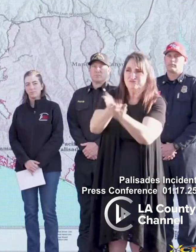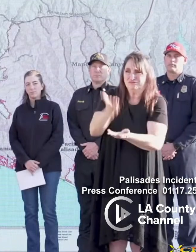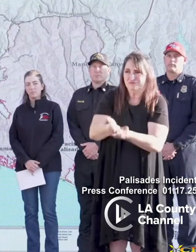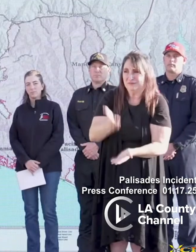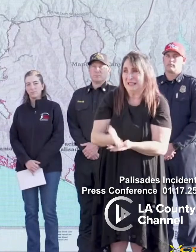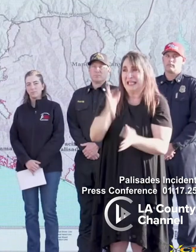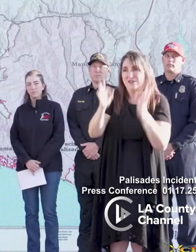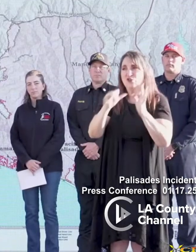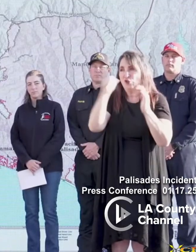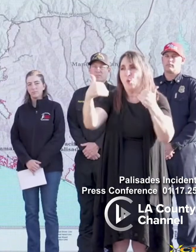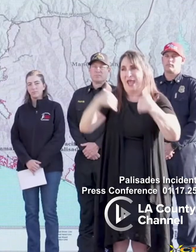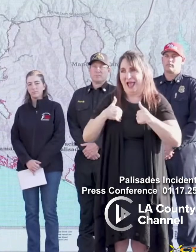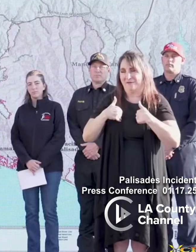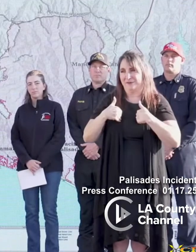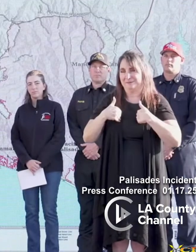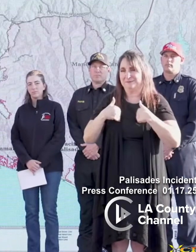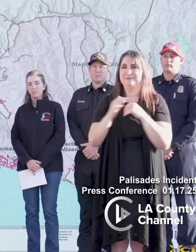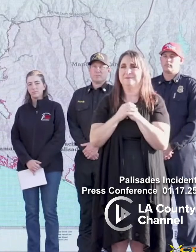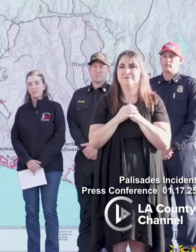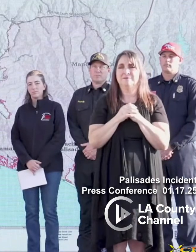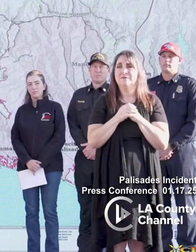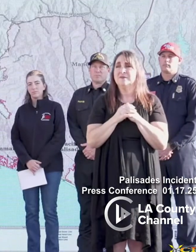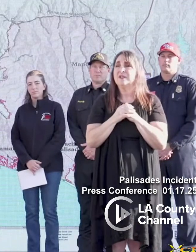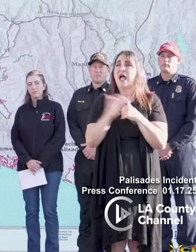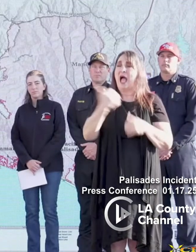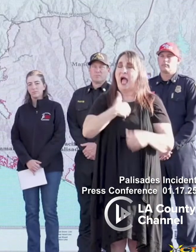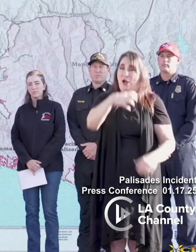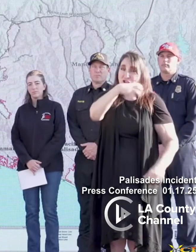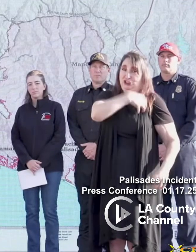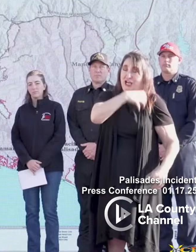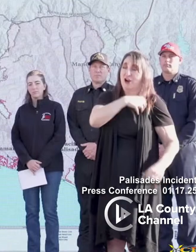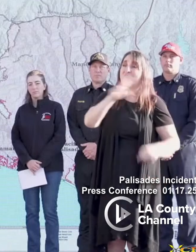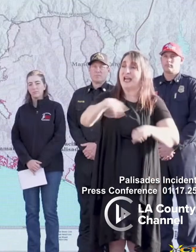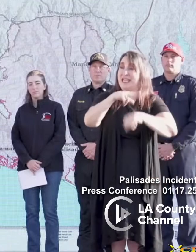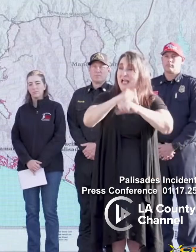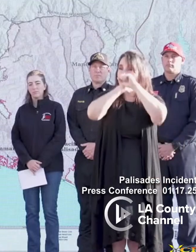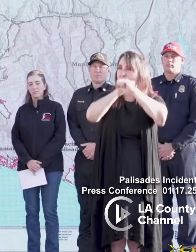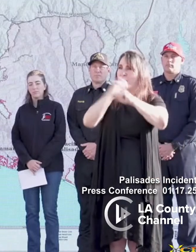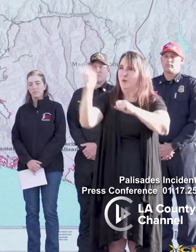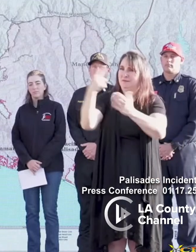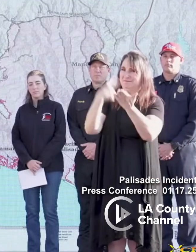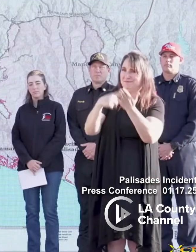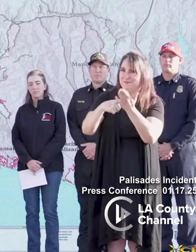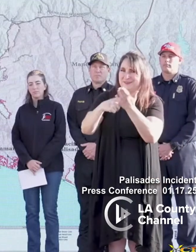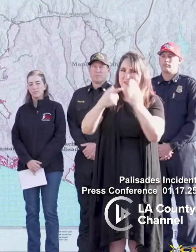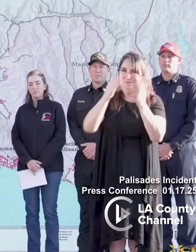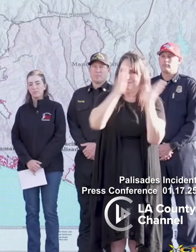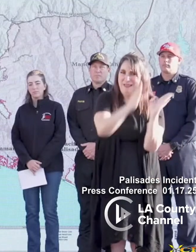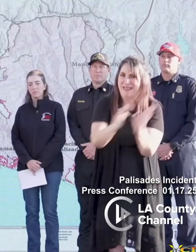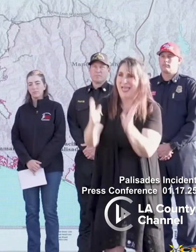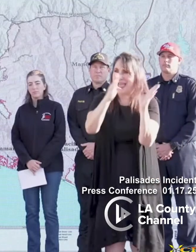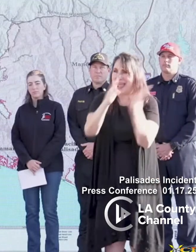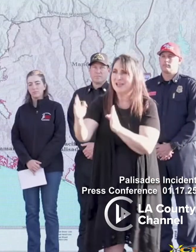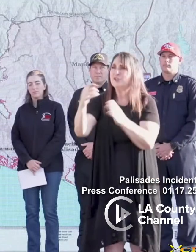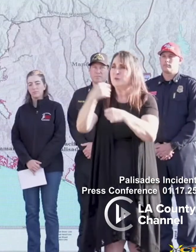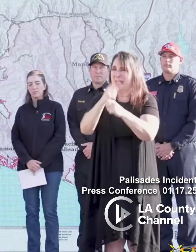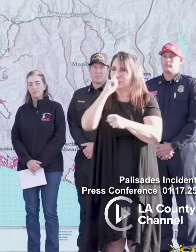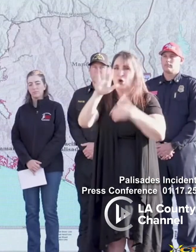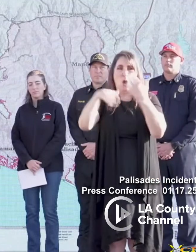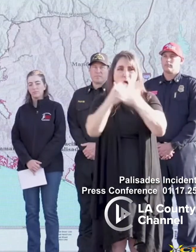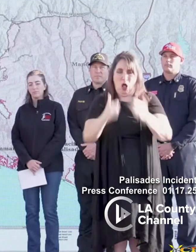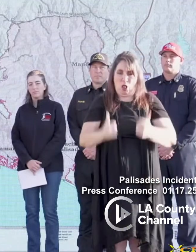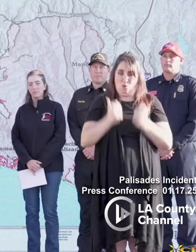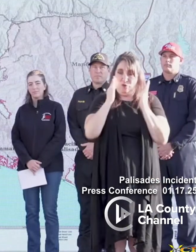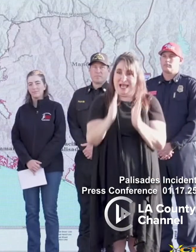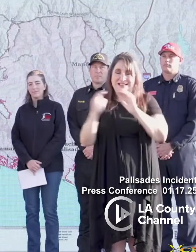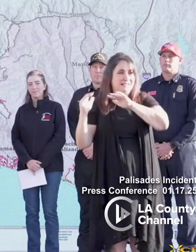already have it. You can coordinate with our sheriff and National Guard to ensure resident access is smooth in